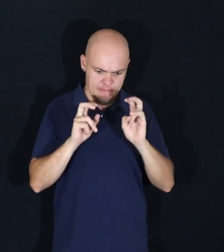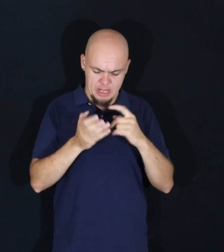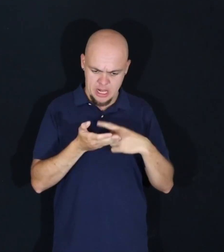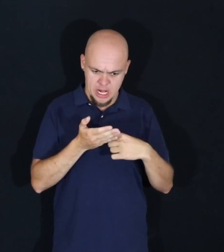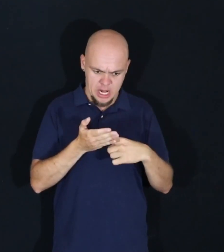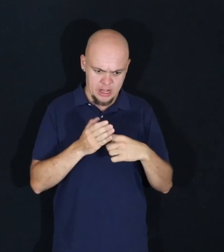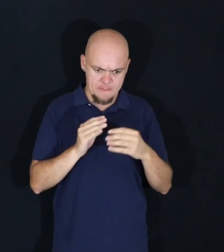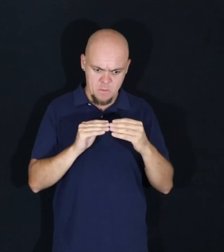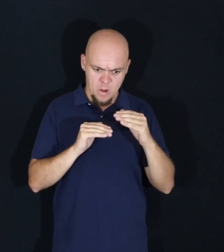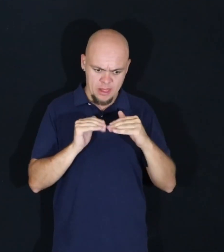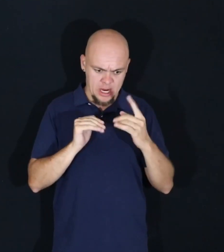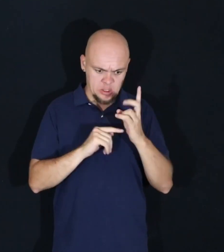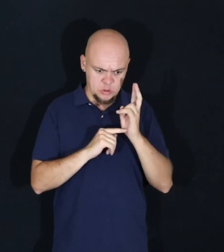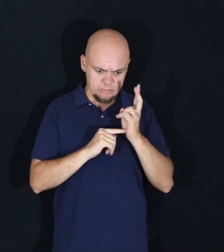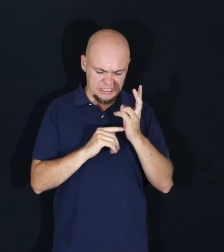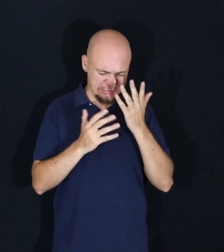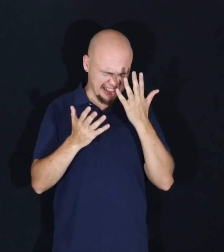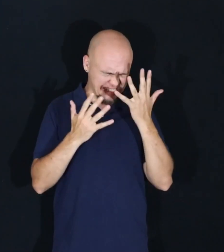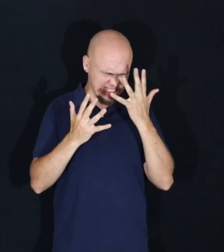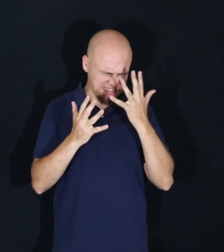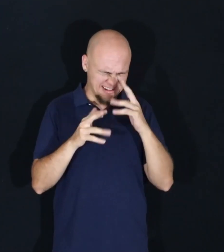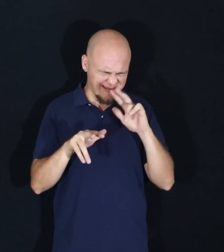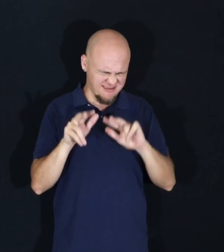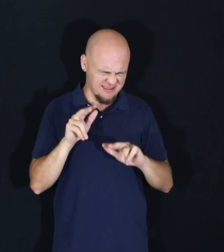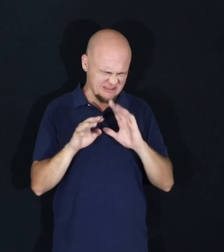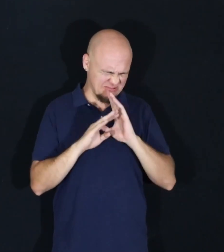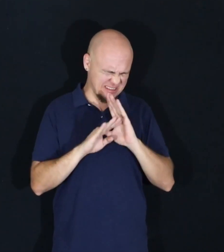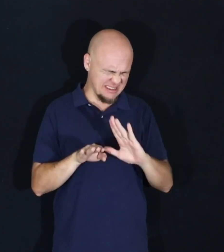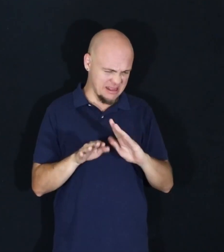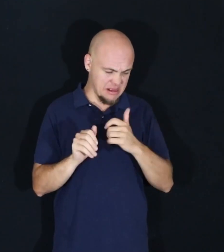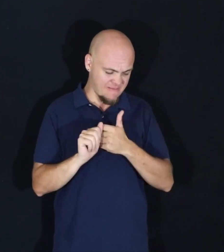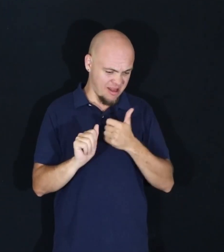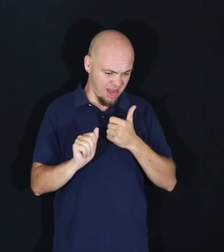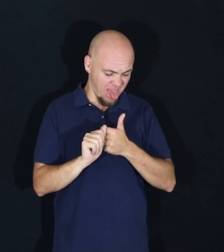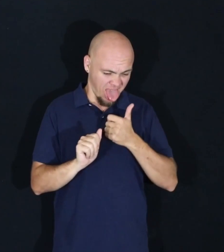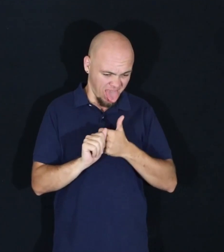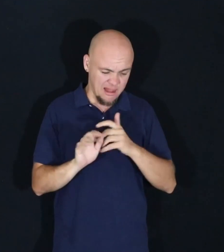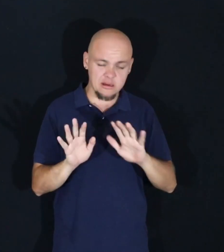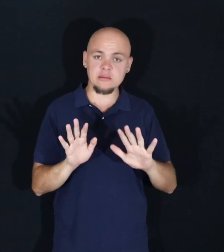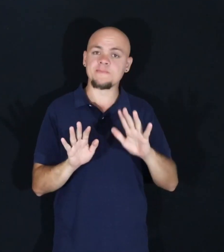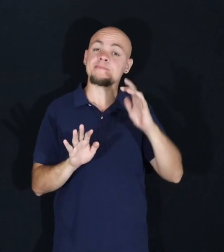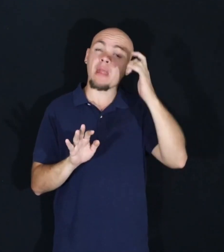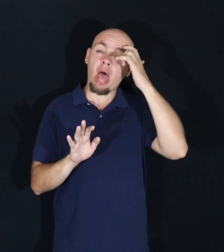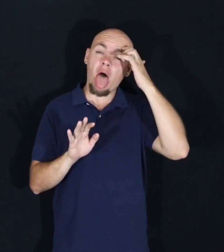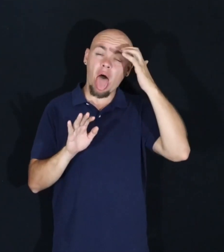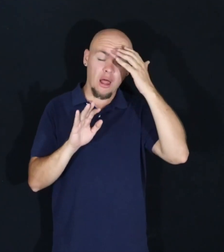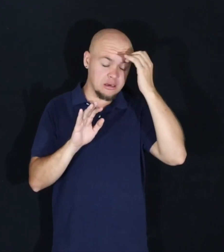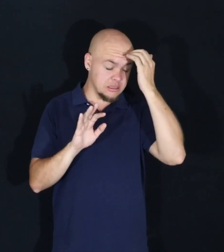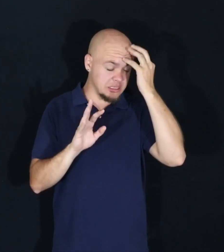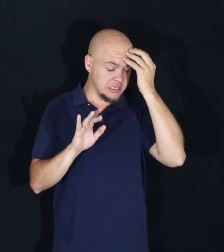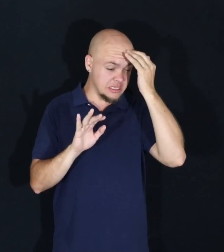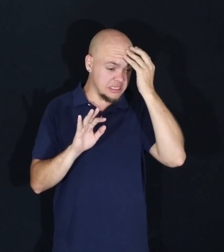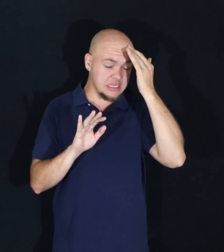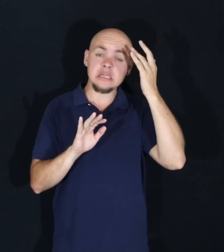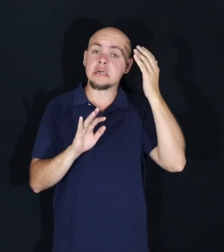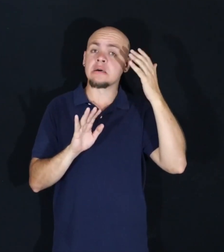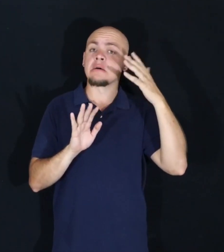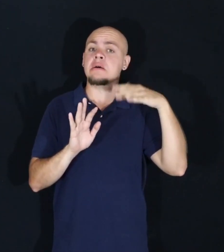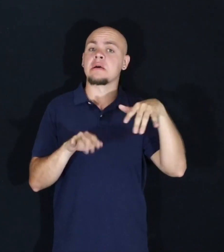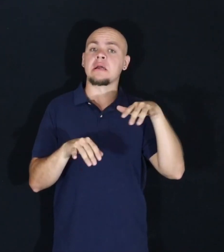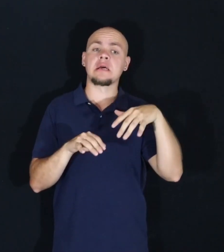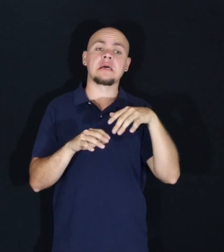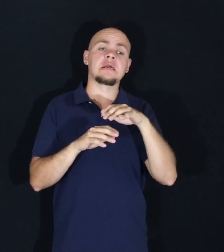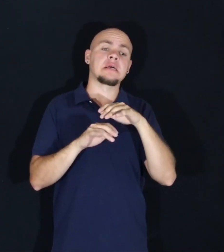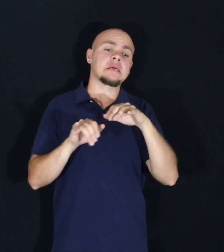than 2 minutes, anything to prevent the awkward silence that could ensue. My mind raced to every piece of standard, safe,